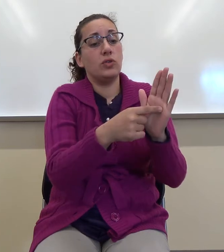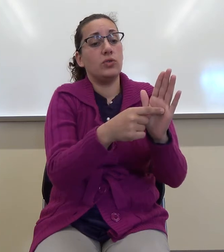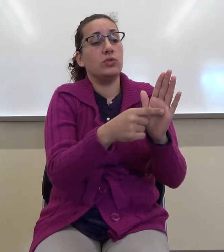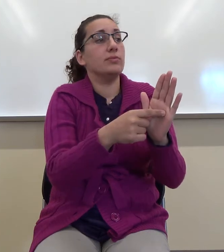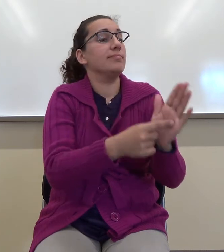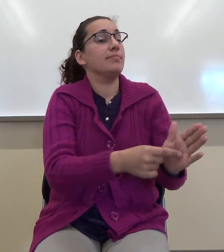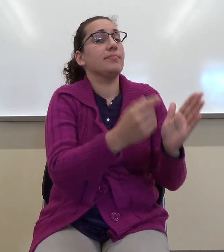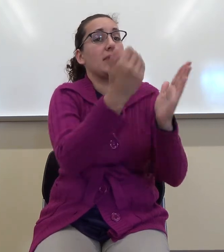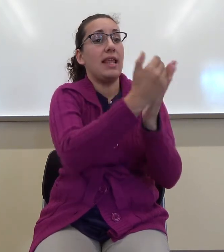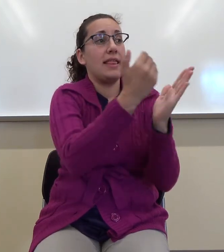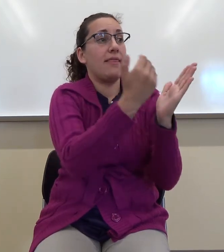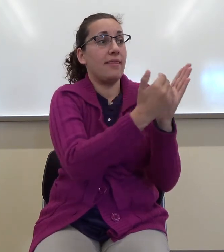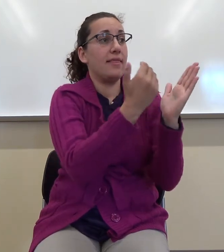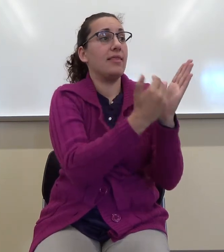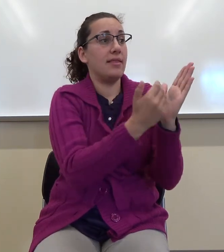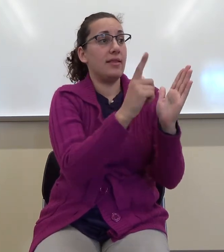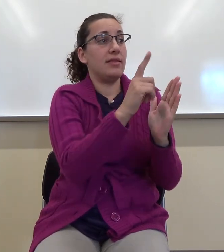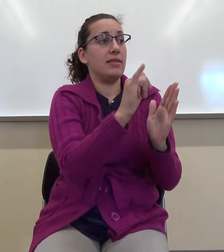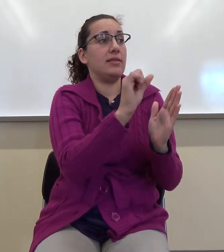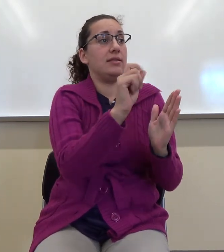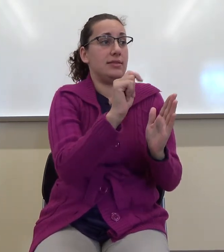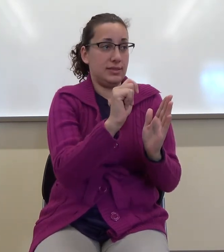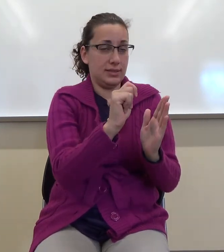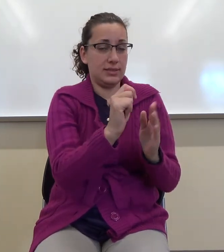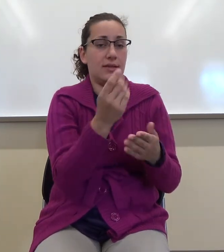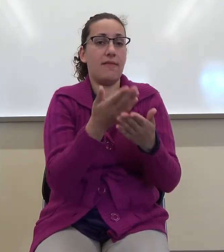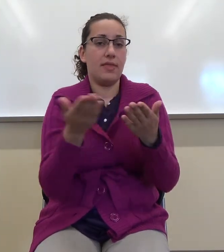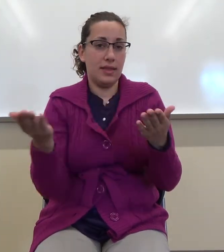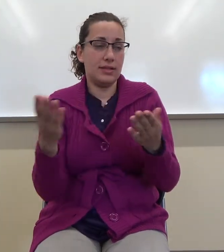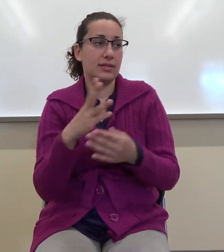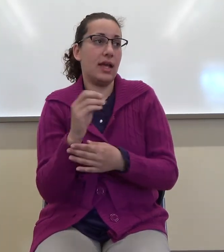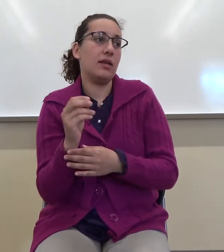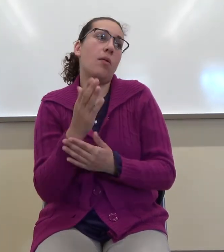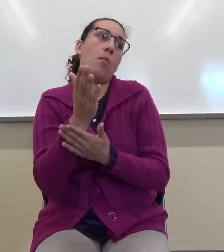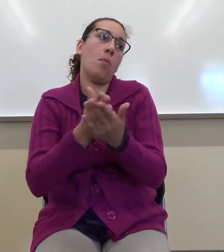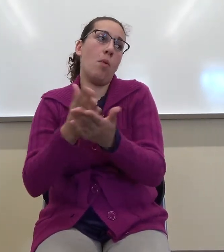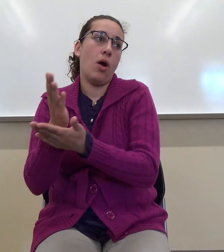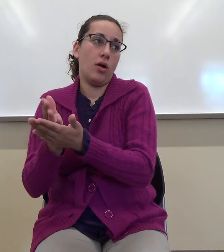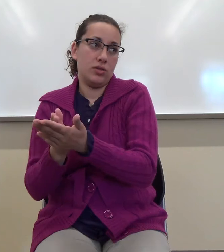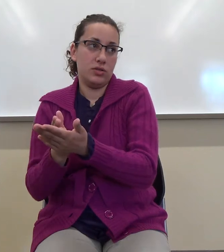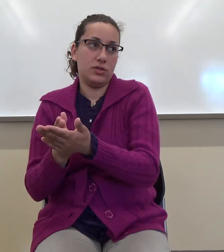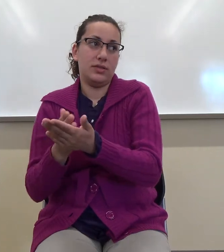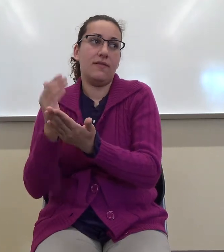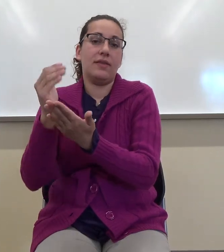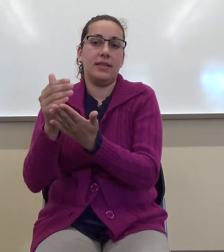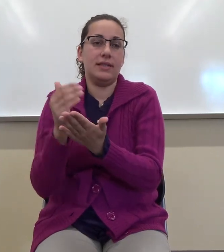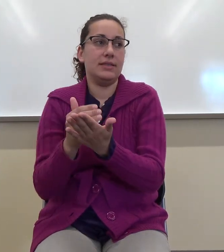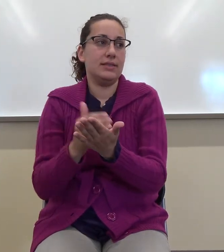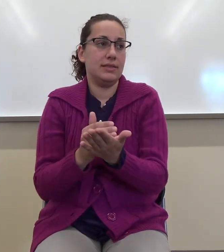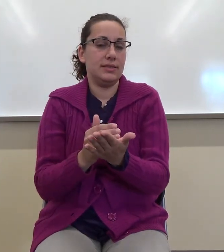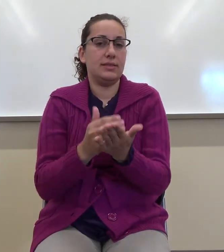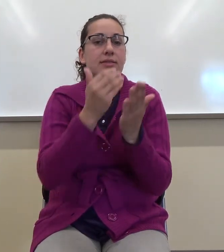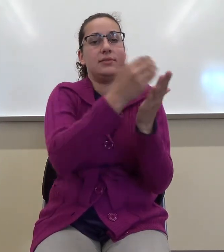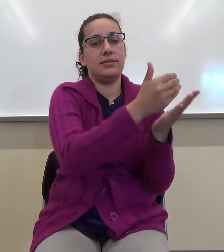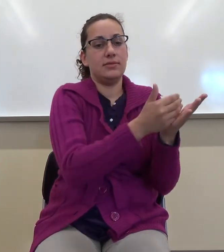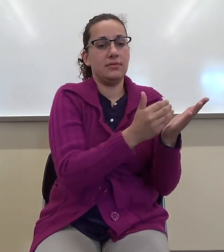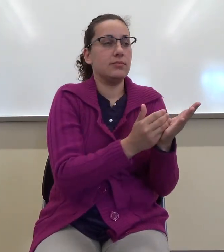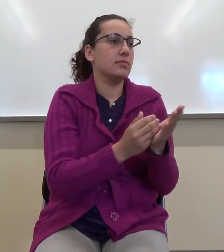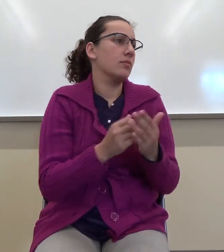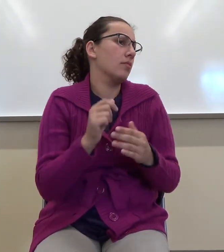look for words indicating parts of lists. That's what we've been doing, okay? What questions does the title or first sentence